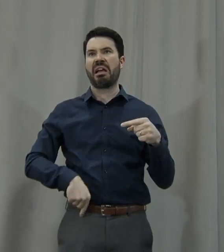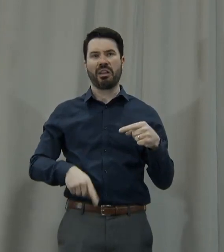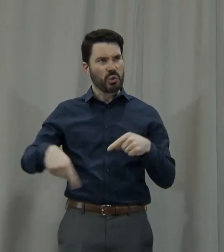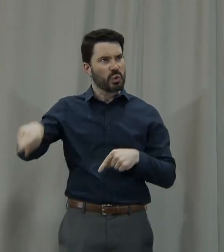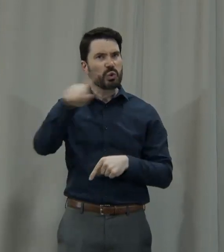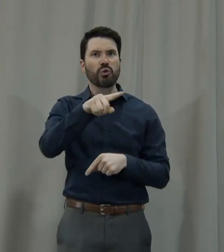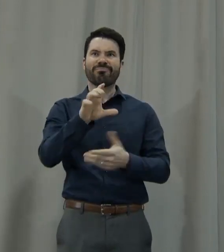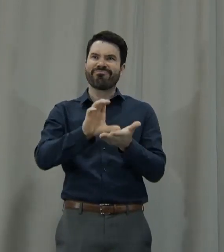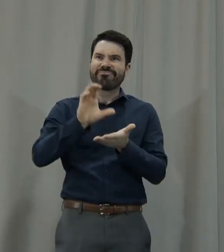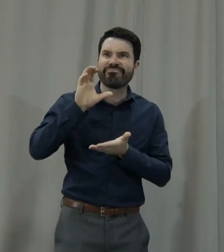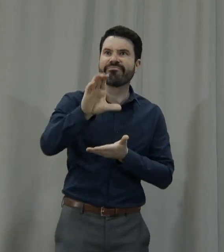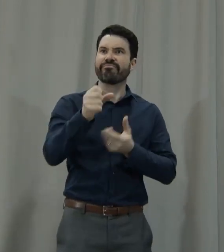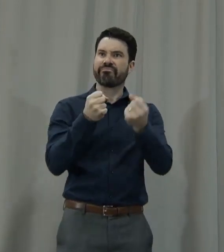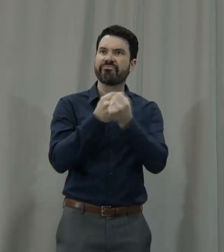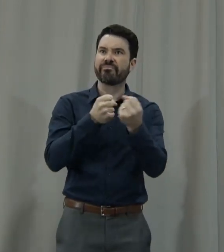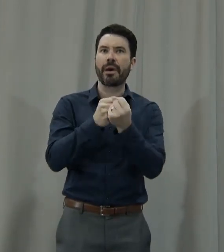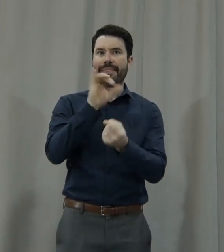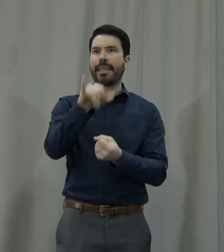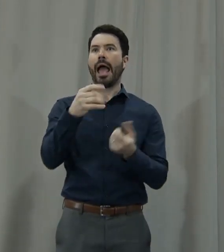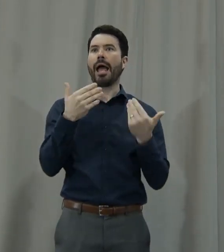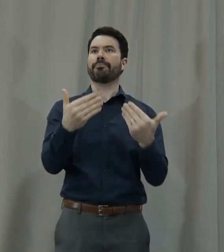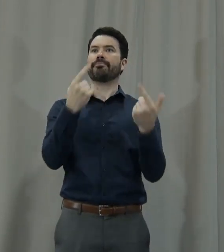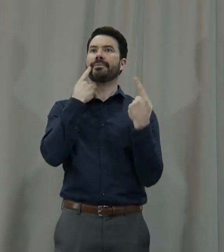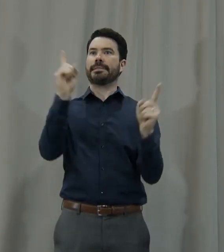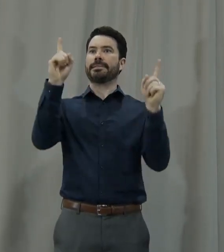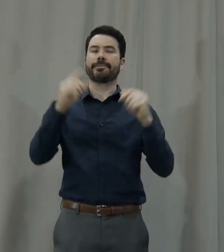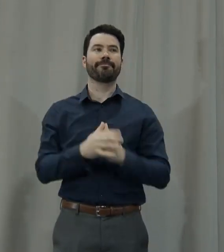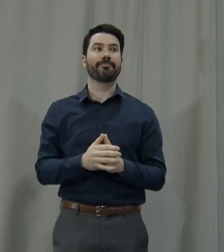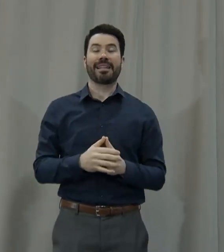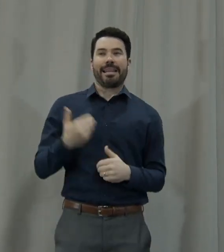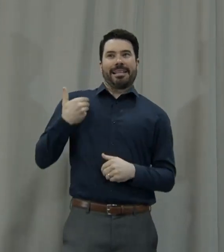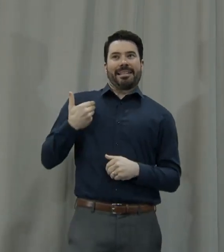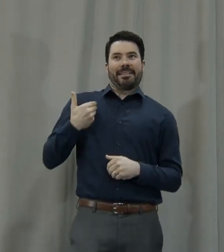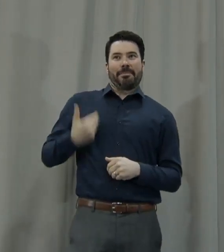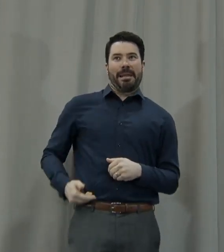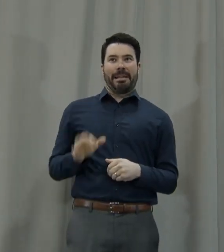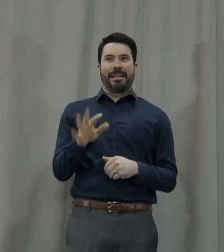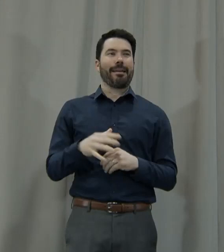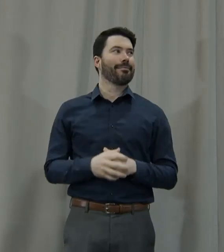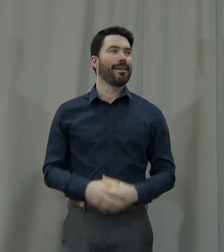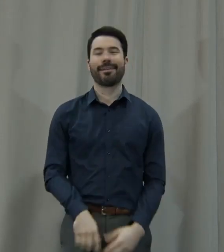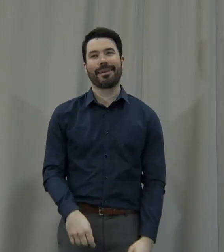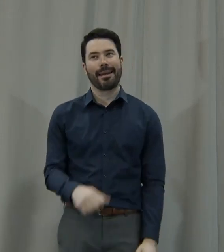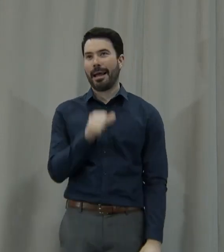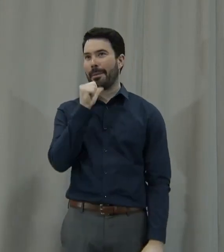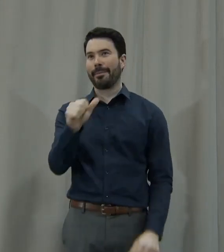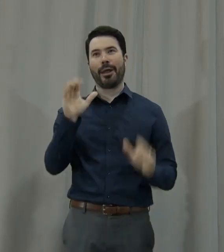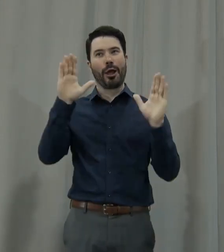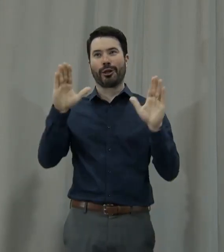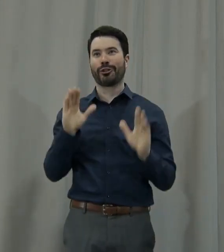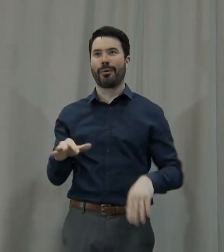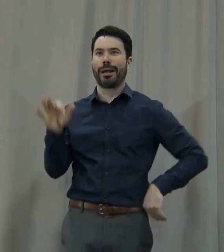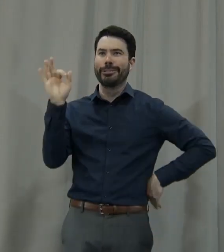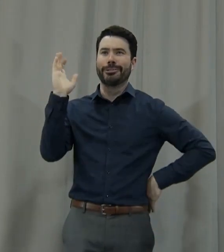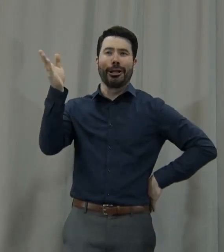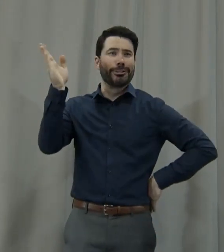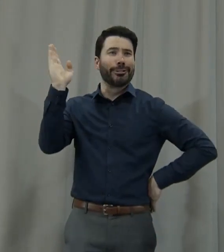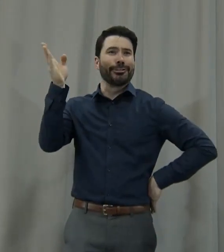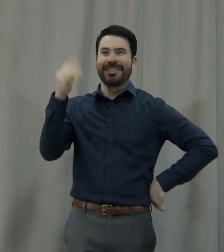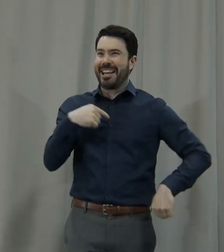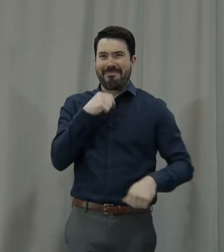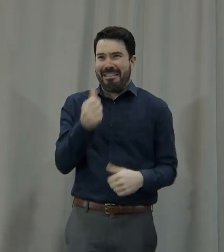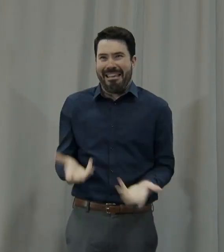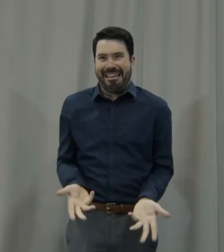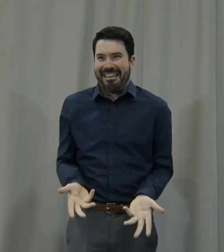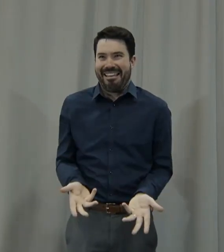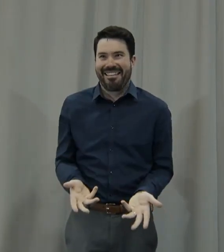support. Just in a way of self-introduction, I don't consider myself a great public speaker, so I'm